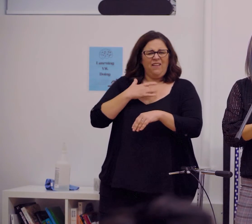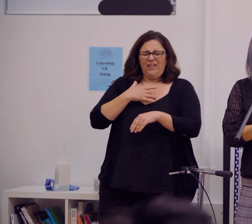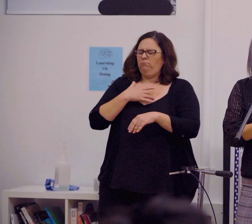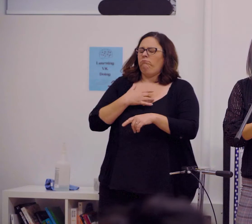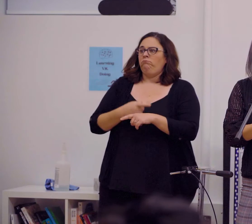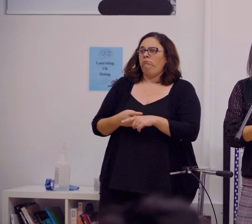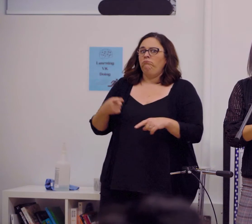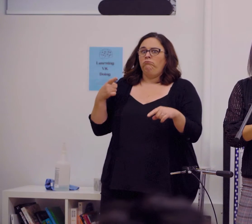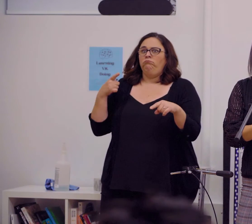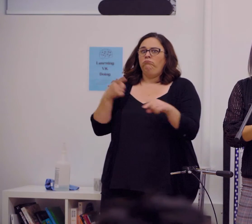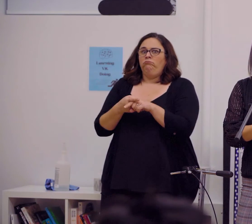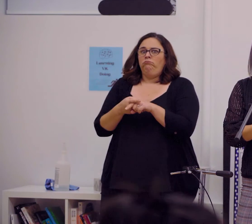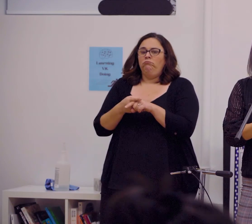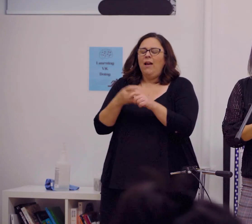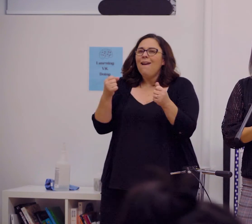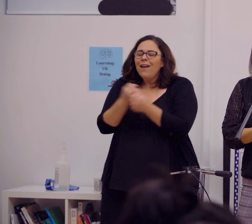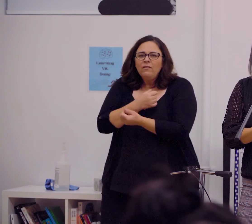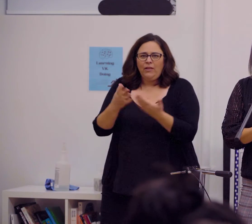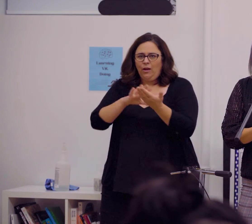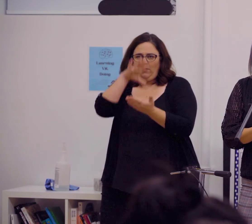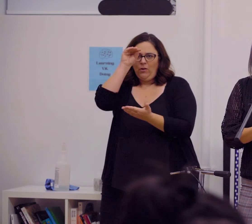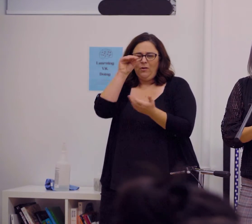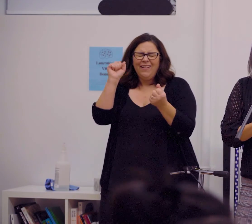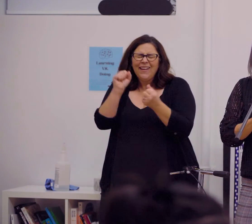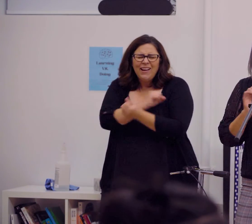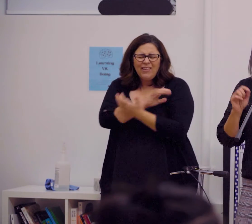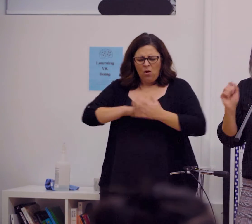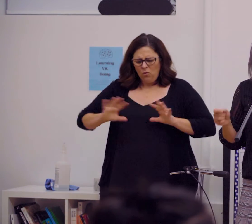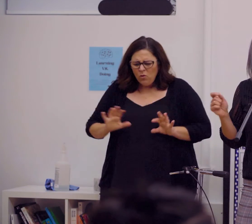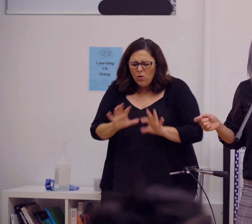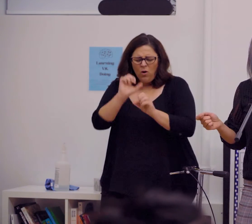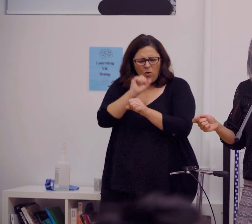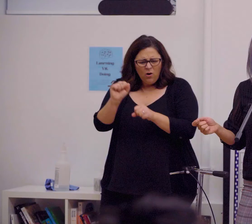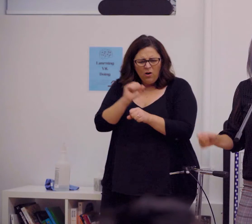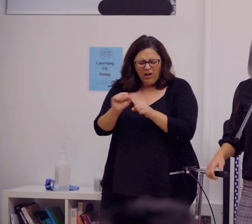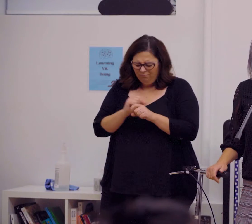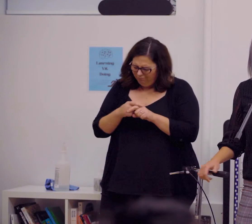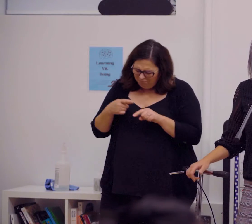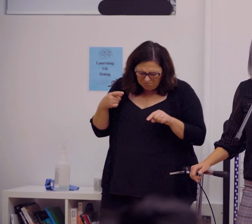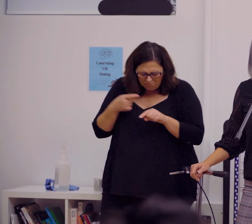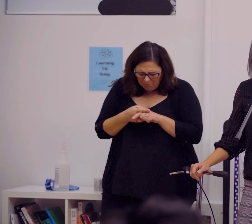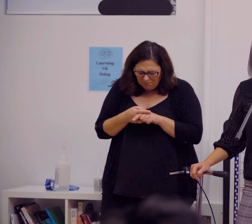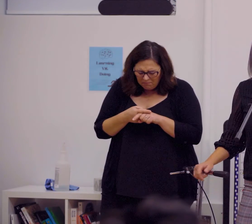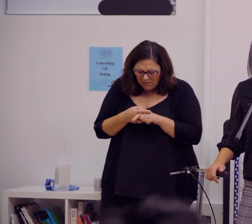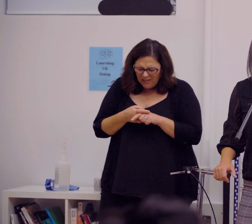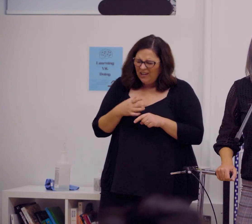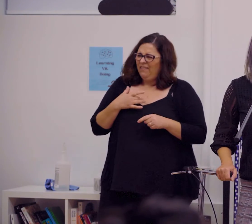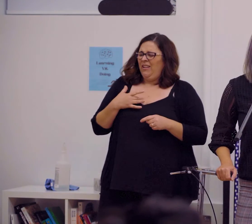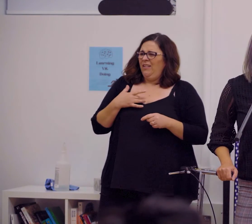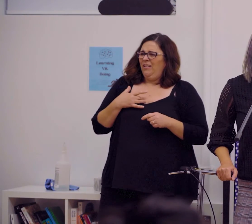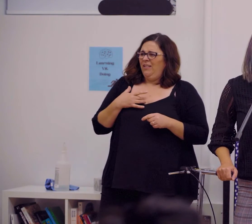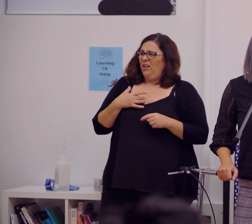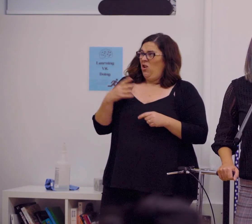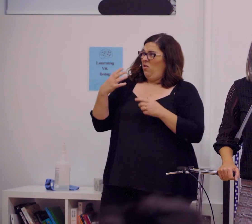set against everything I'd learned and how I'd been working. And what I was most worried about was doing damage to the relationships